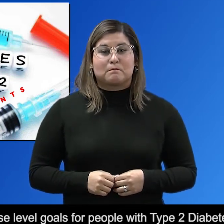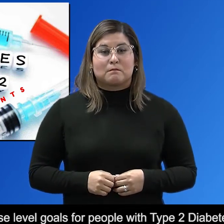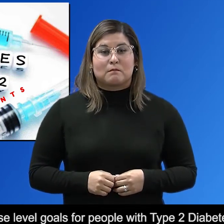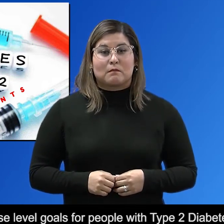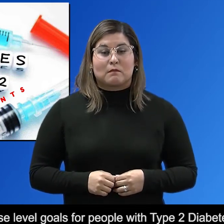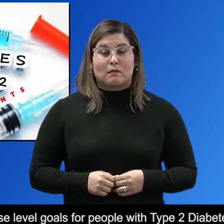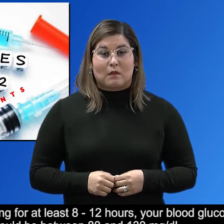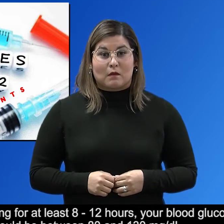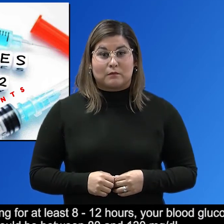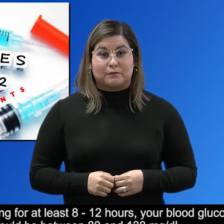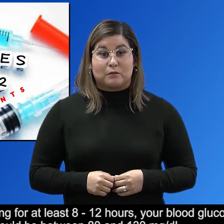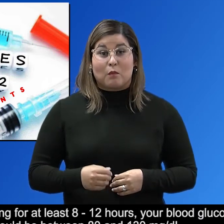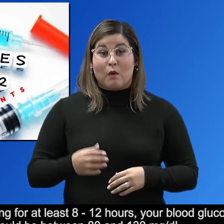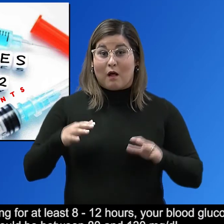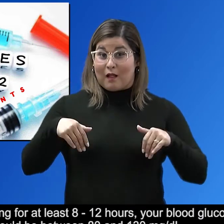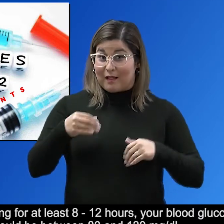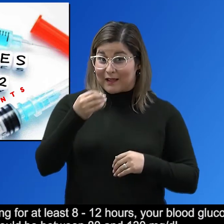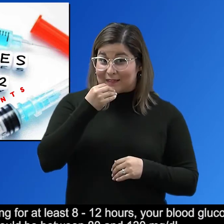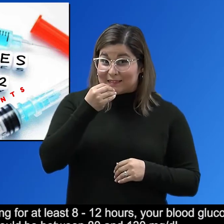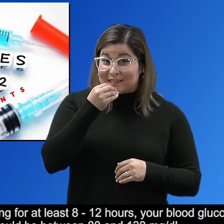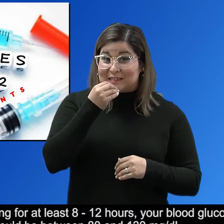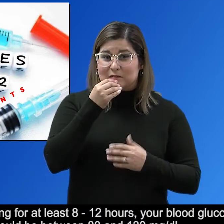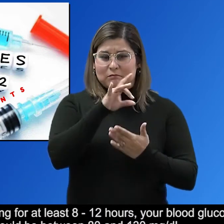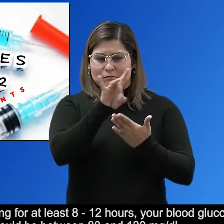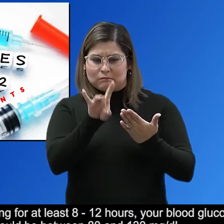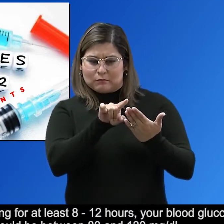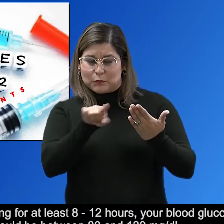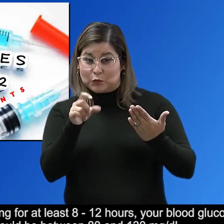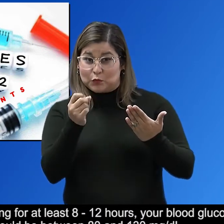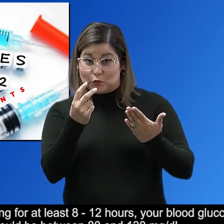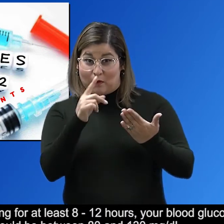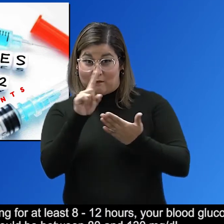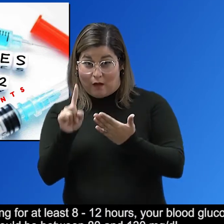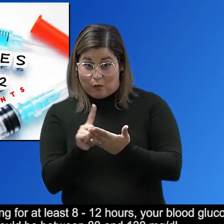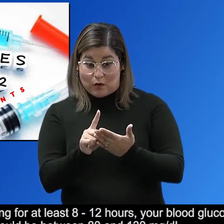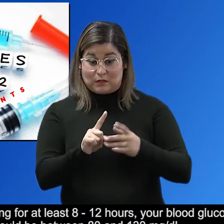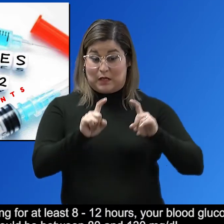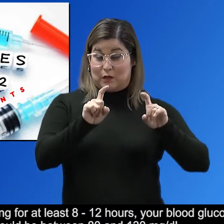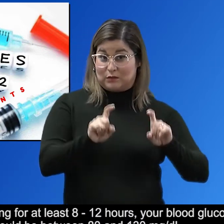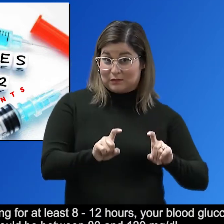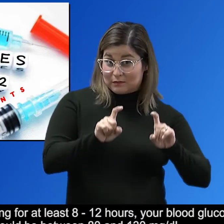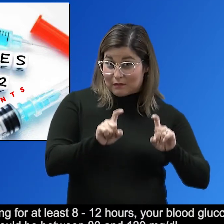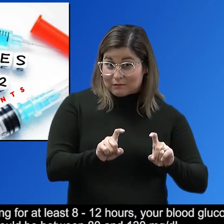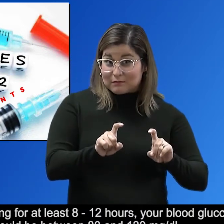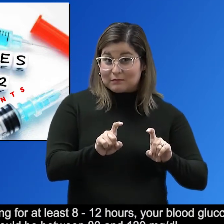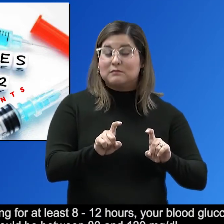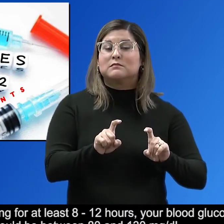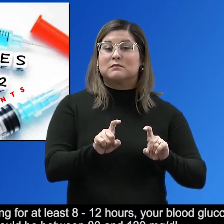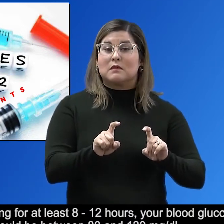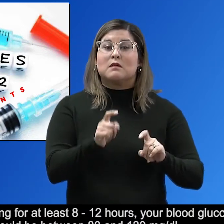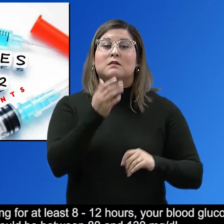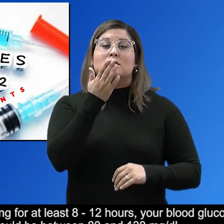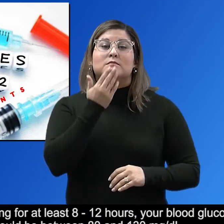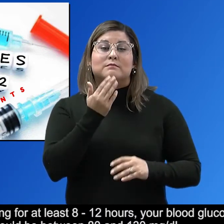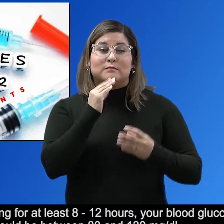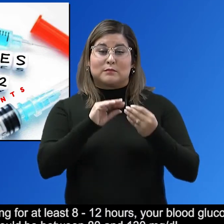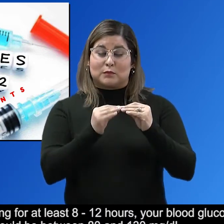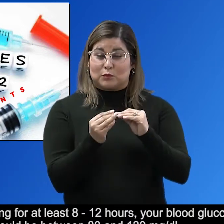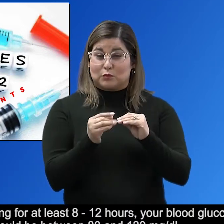When tested after fasting for at least 8 to 12 hours, your blood glucose